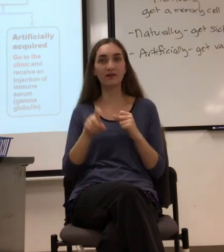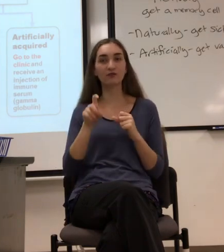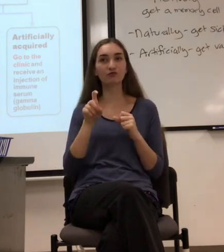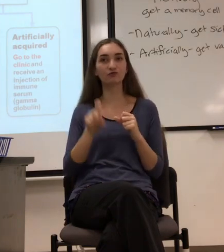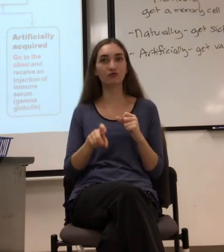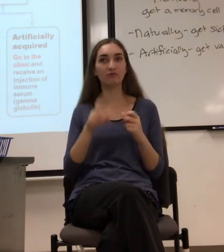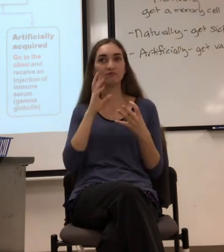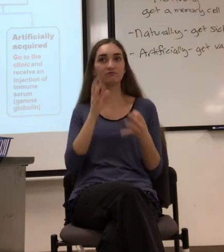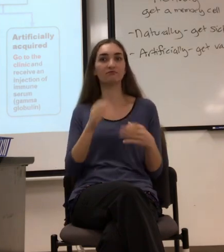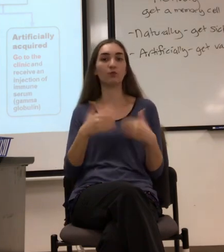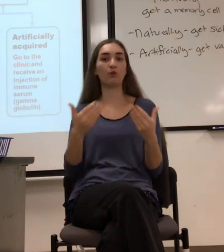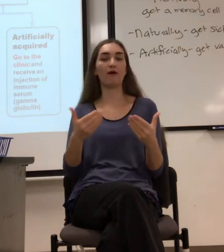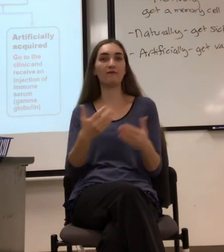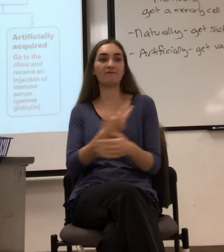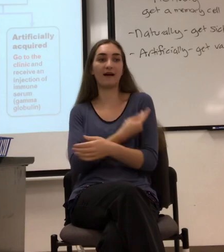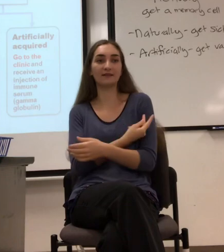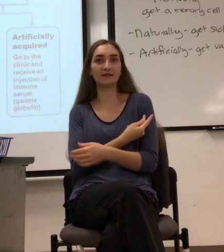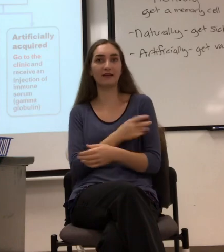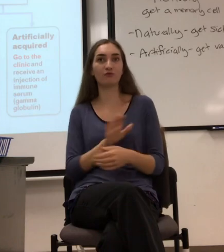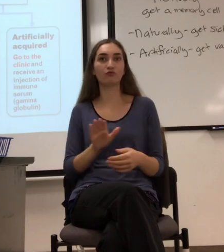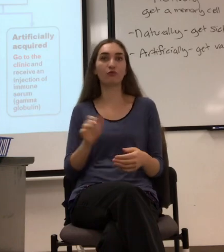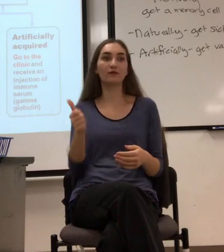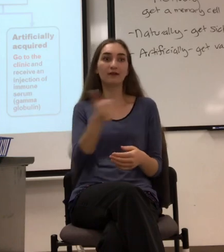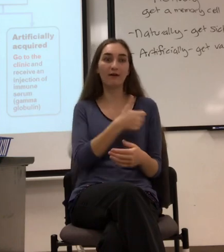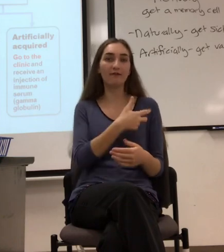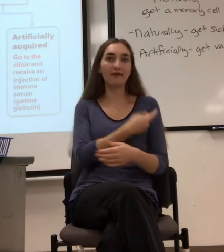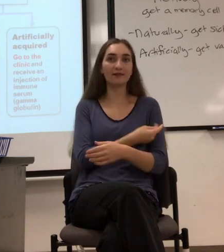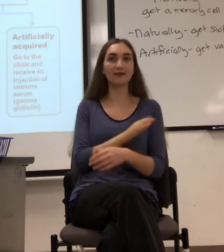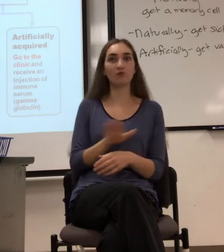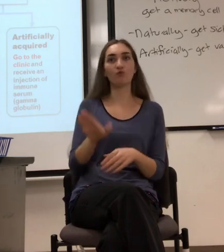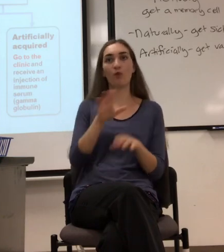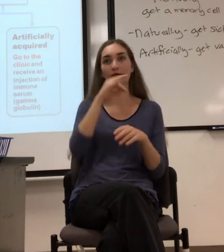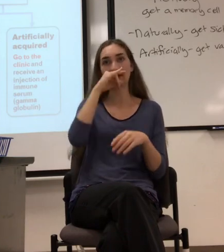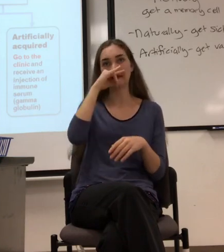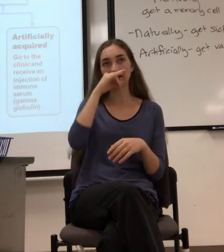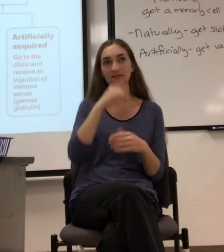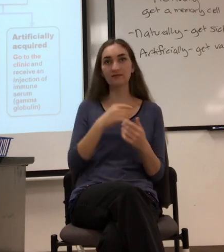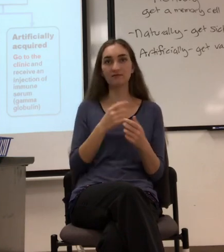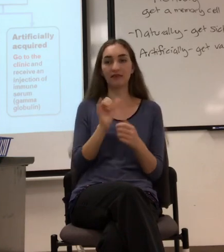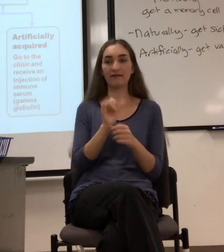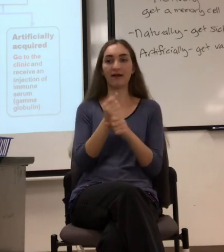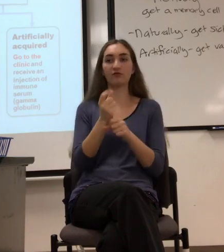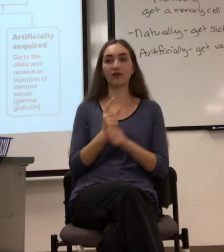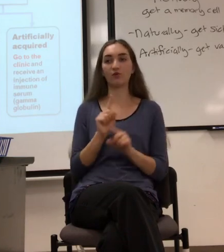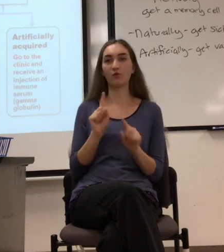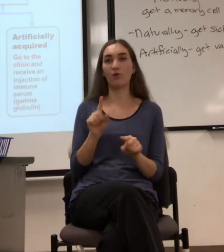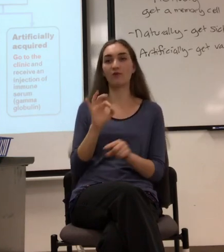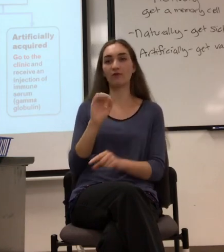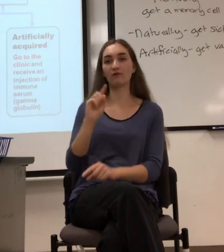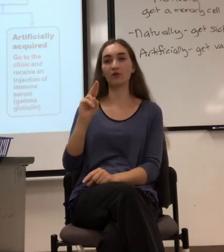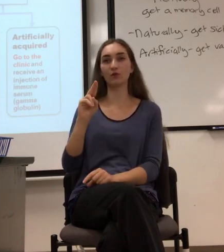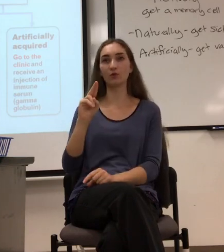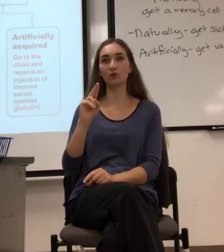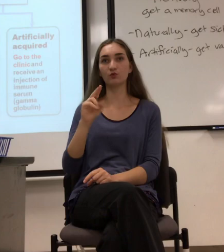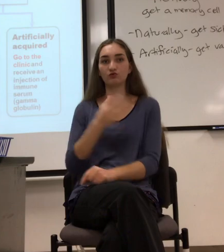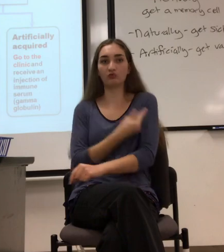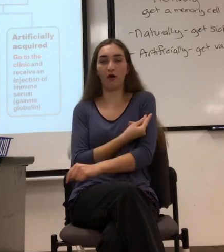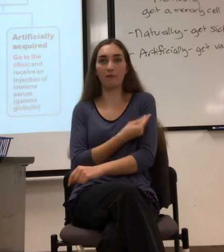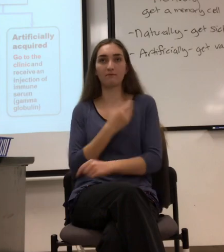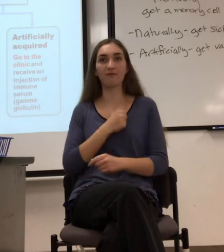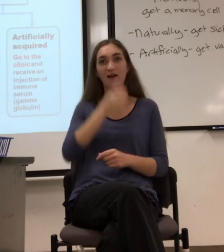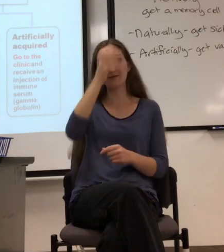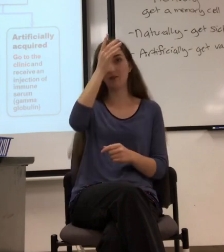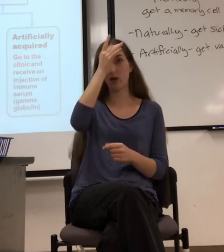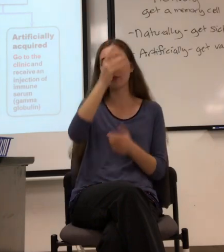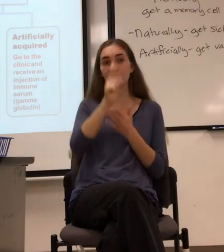way, every time they're available to you. You'll get the flu shot, okay? My father-in-law died from the flu. You know,